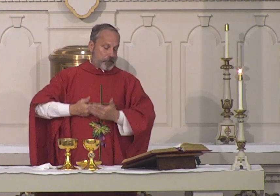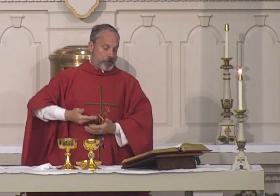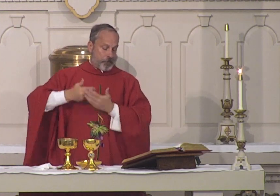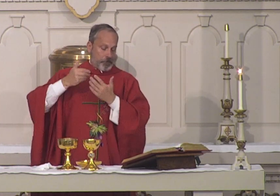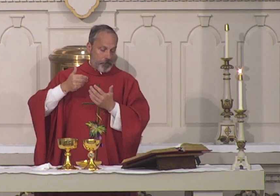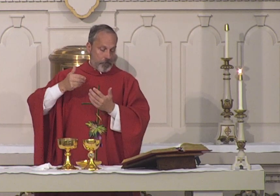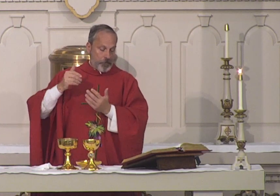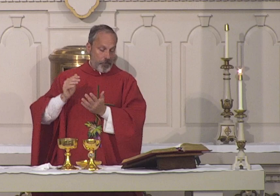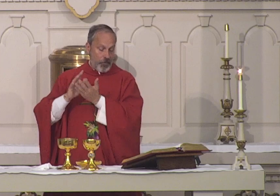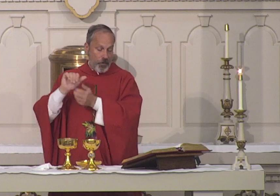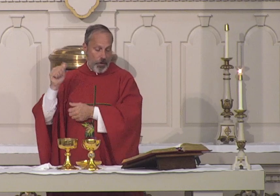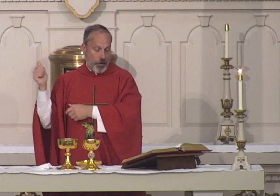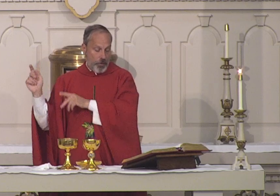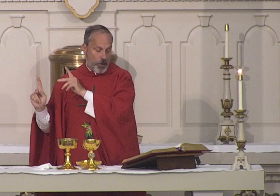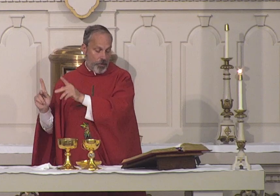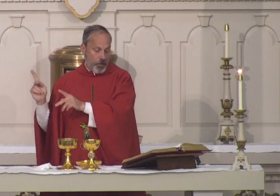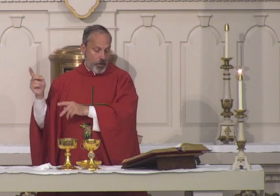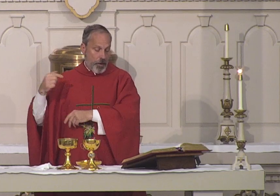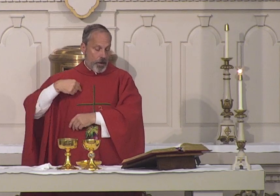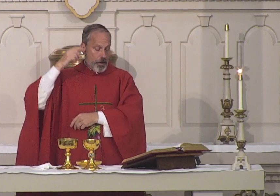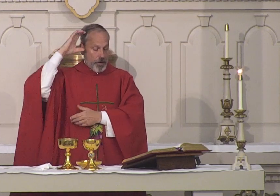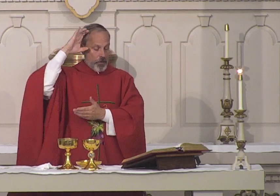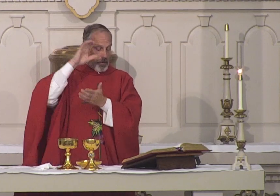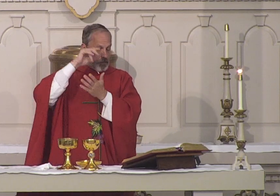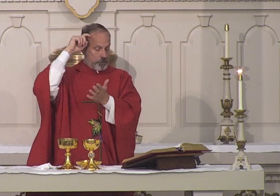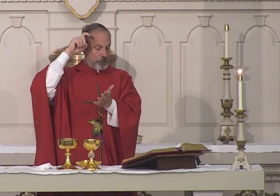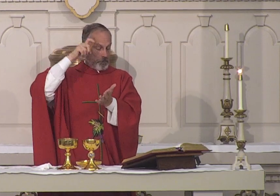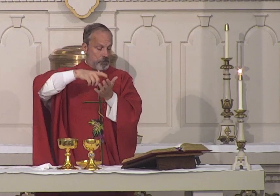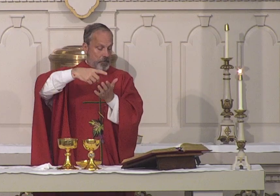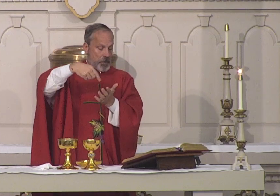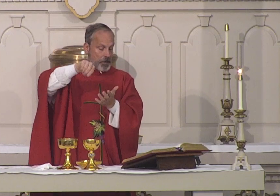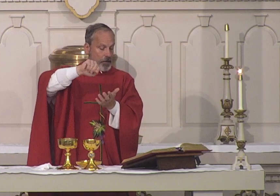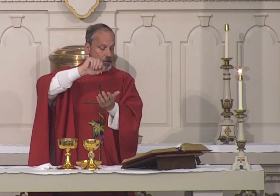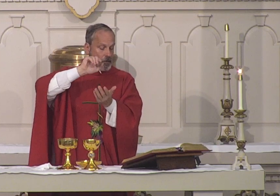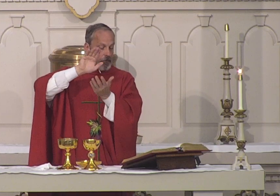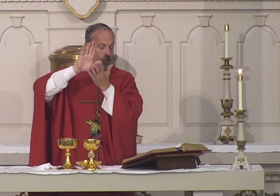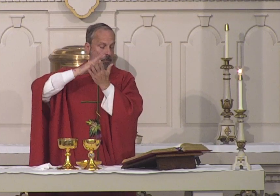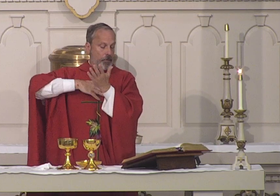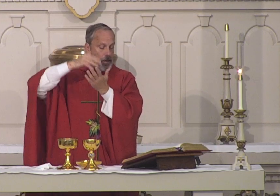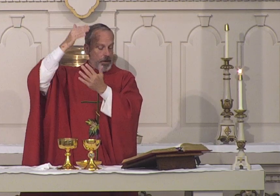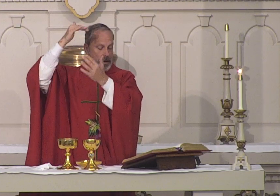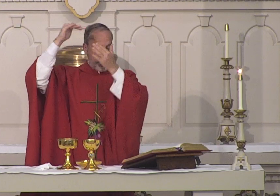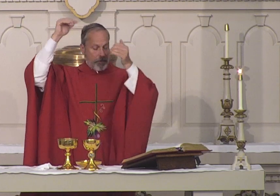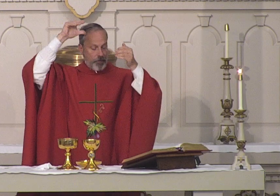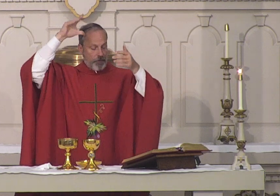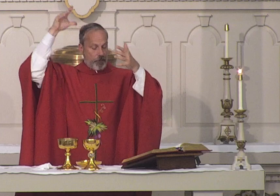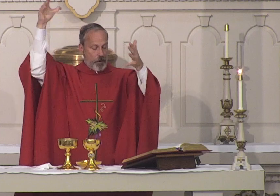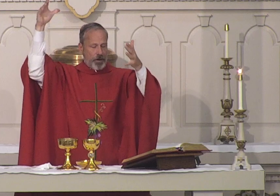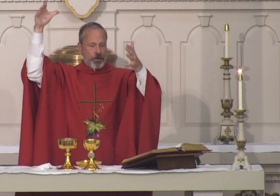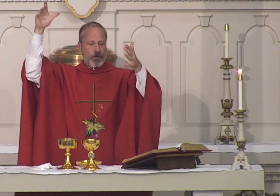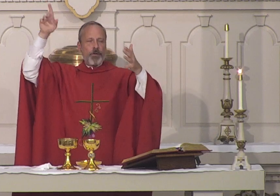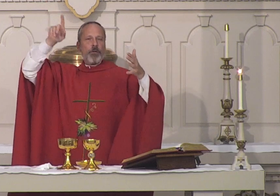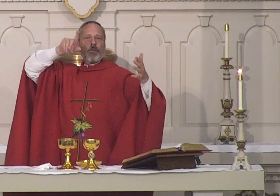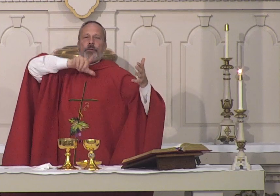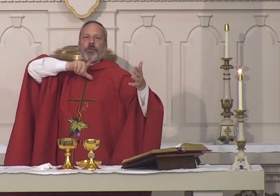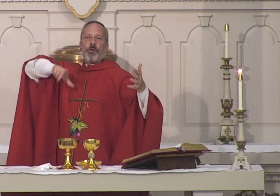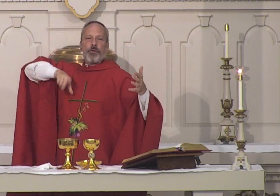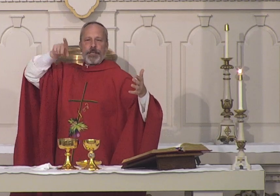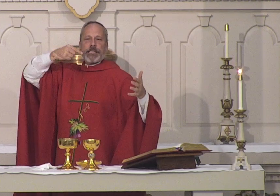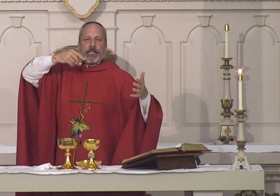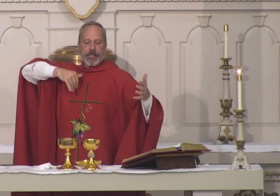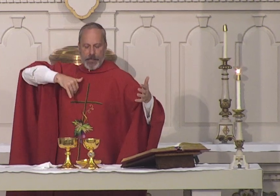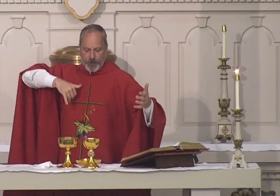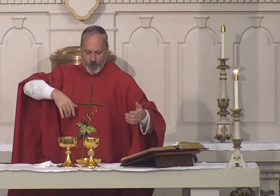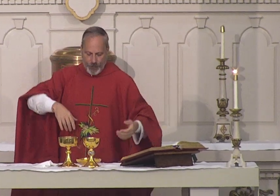Everyone who acknowledges me before others, I will acknowledge before my heavenly Father, says the